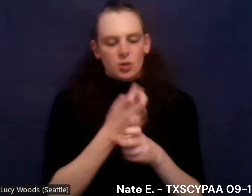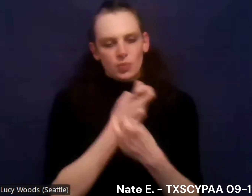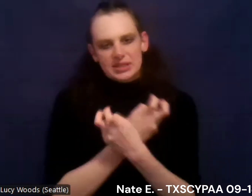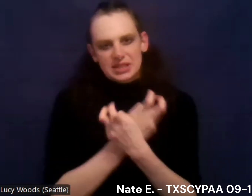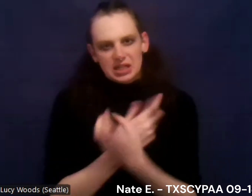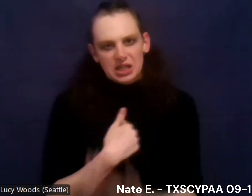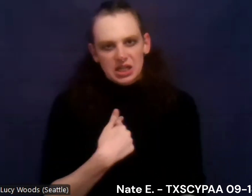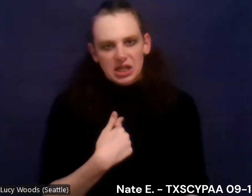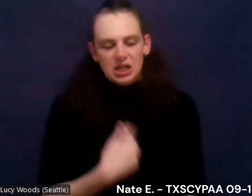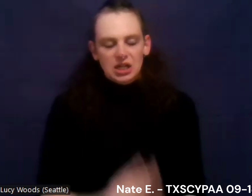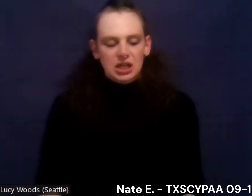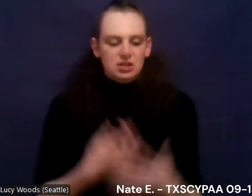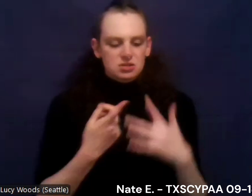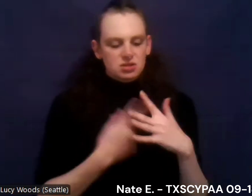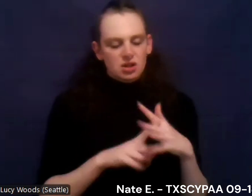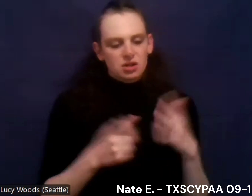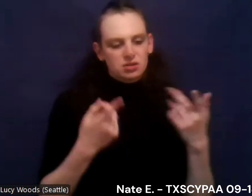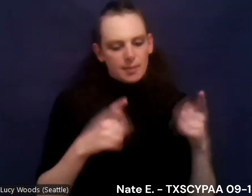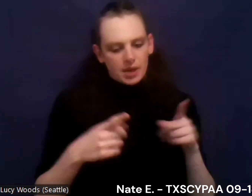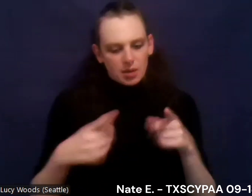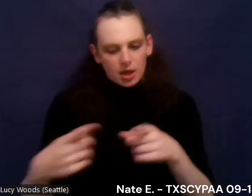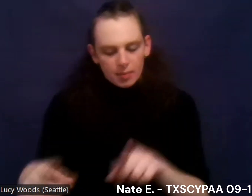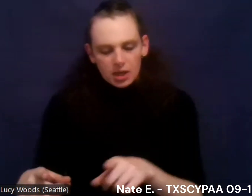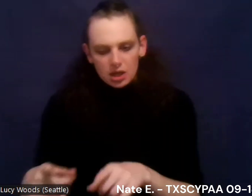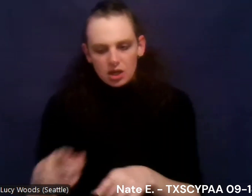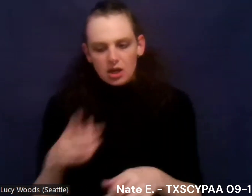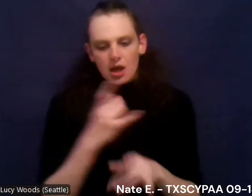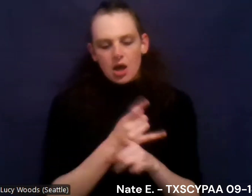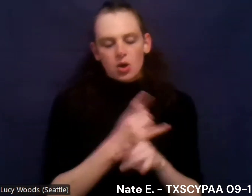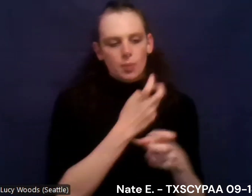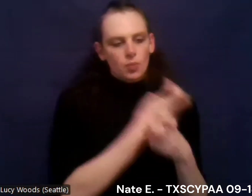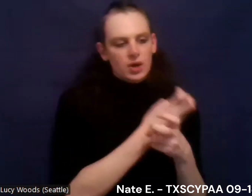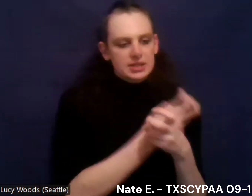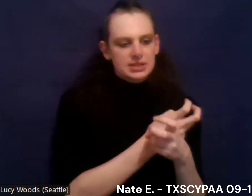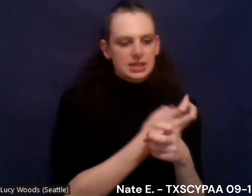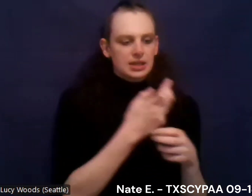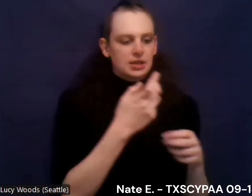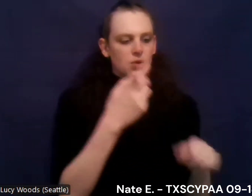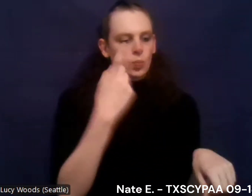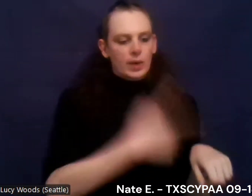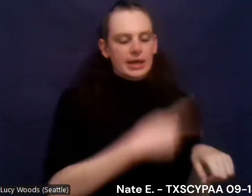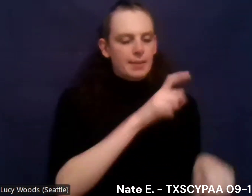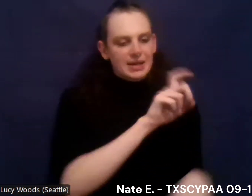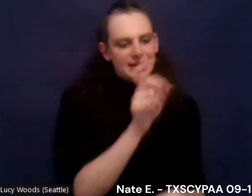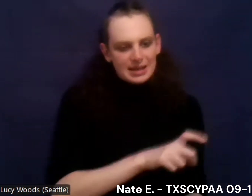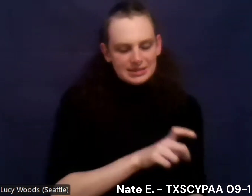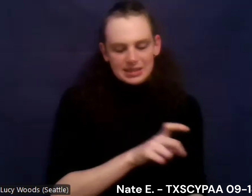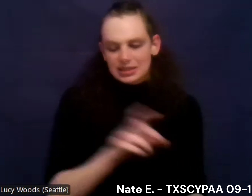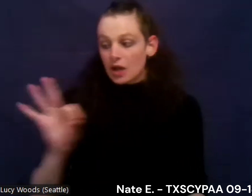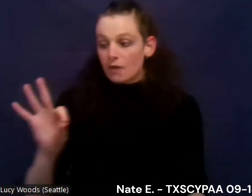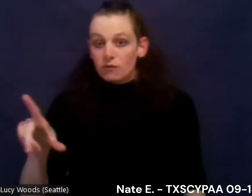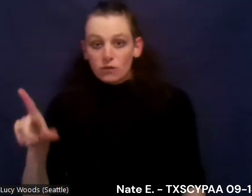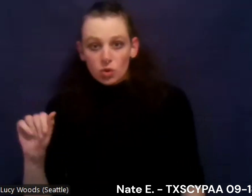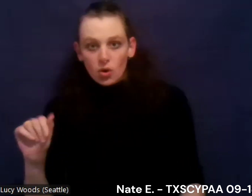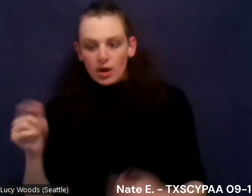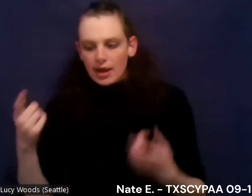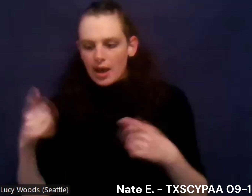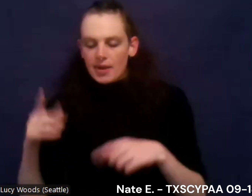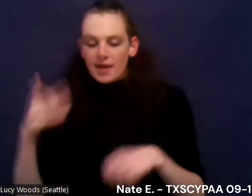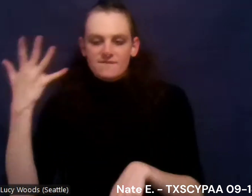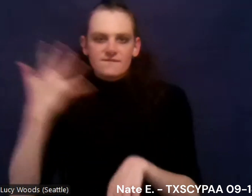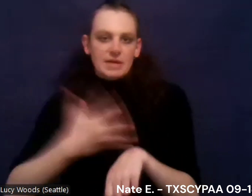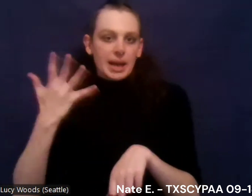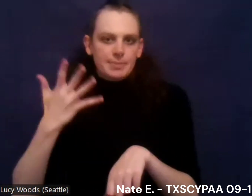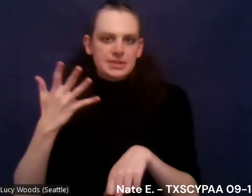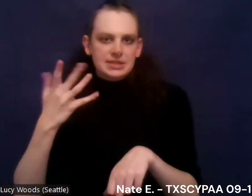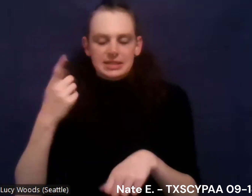And that started to happen. I'd gotten alcohol poisoning and hospitalized like once in Texas, and then in Florida it happened 5 times within the span of a year, within